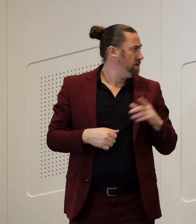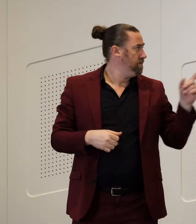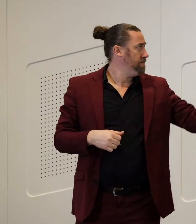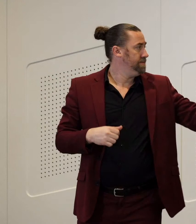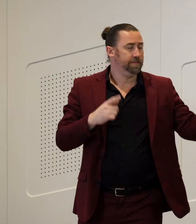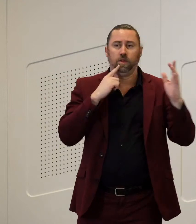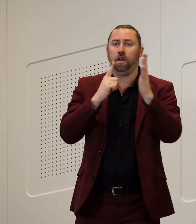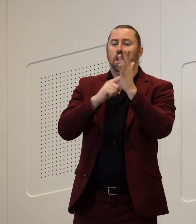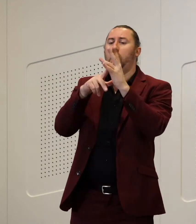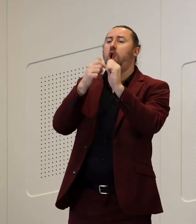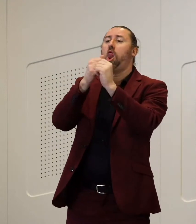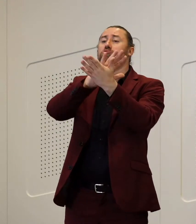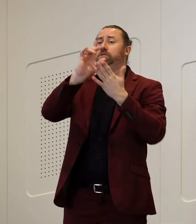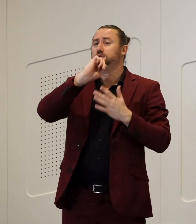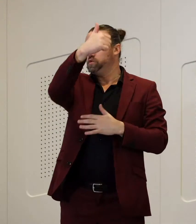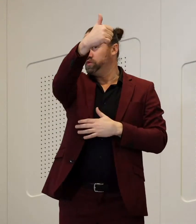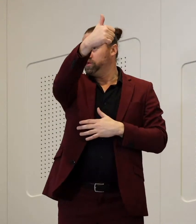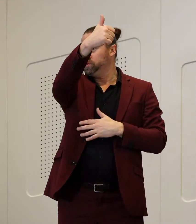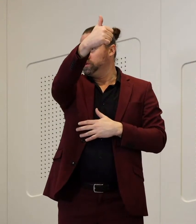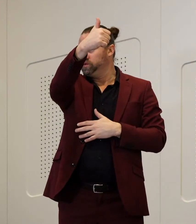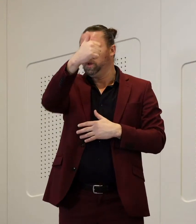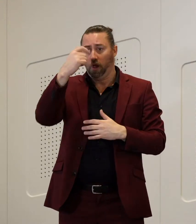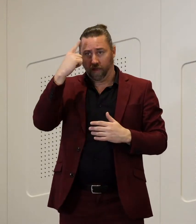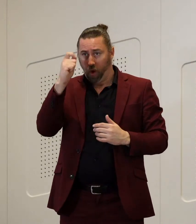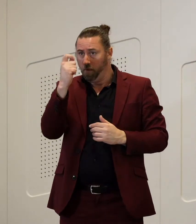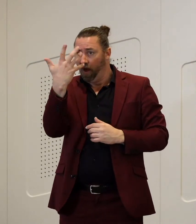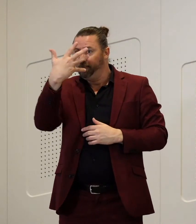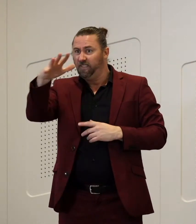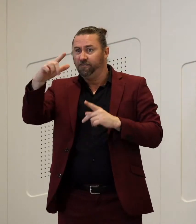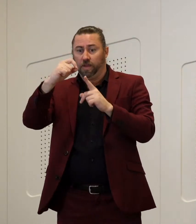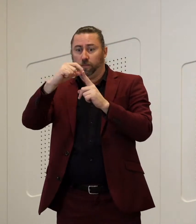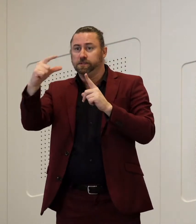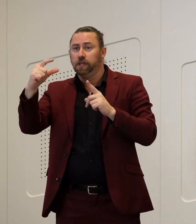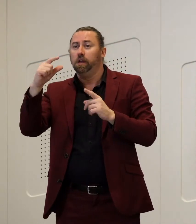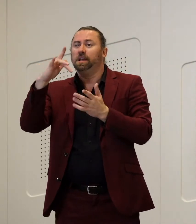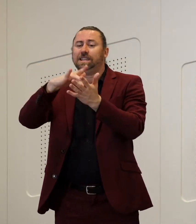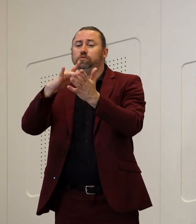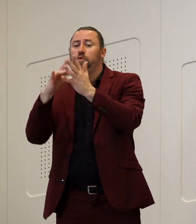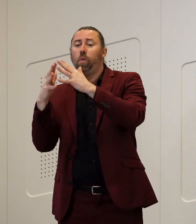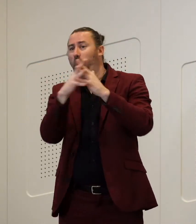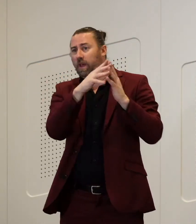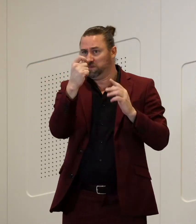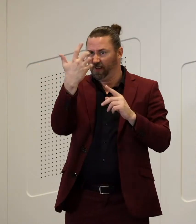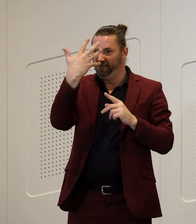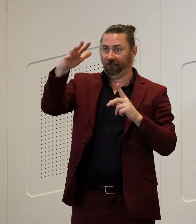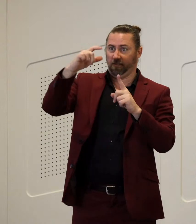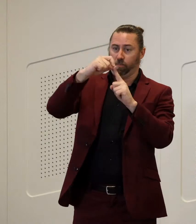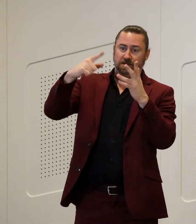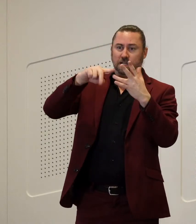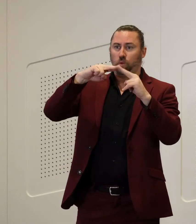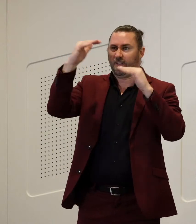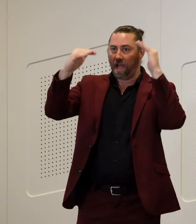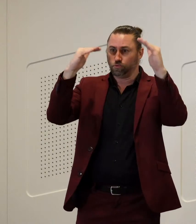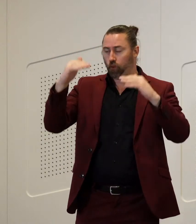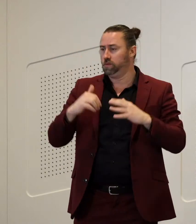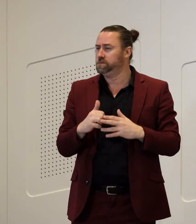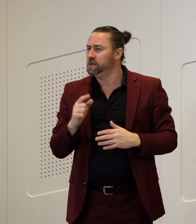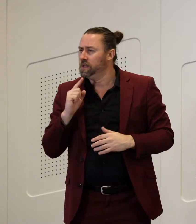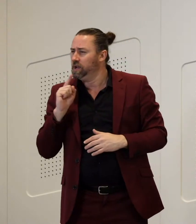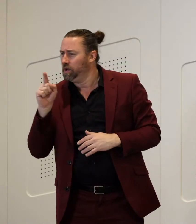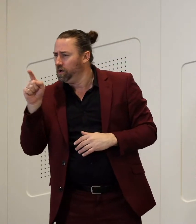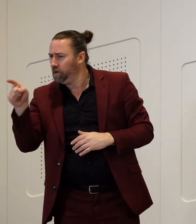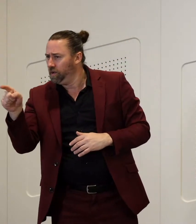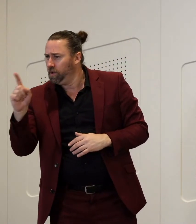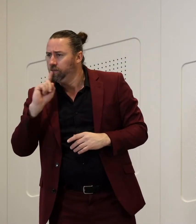Of course. Yes. 1 in every 2 adults are already vaccinated in central West Queensland. There's, just on another matter, there's reports this morning